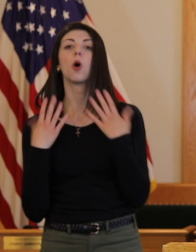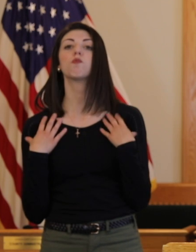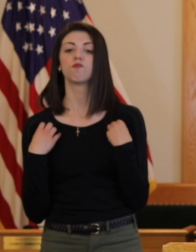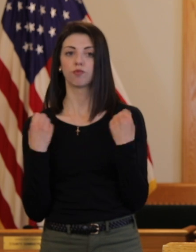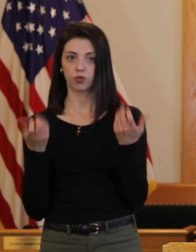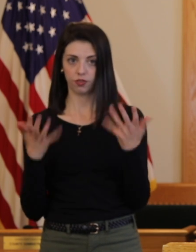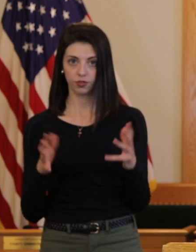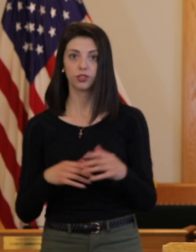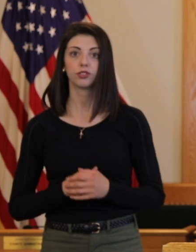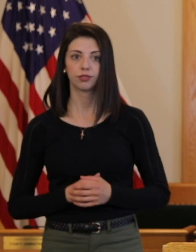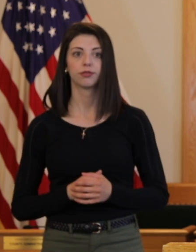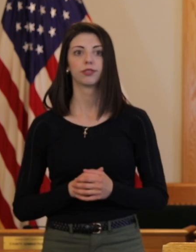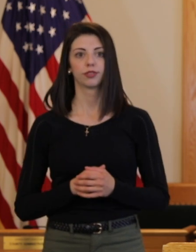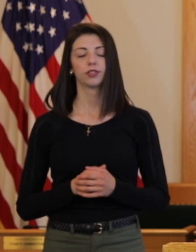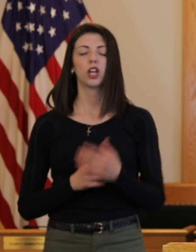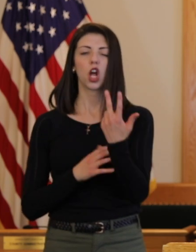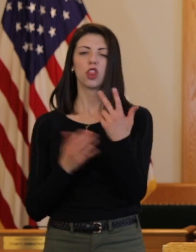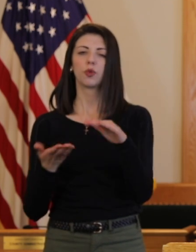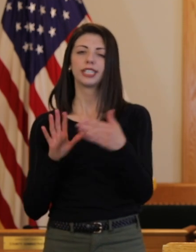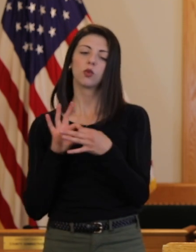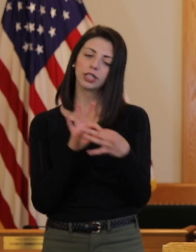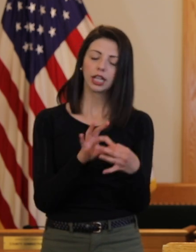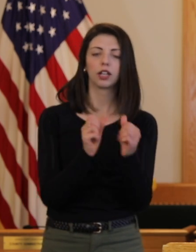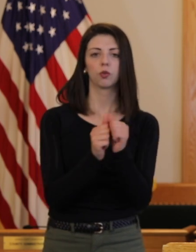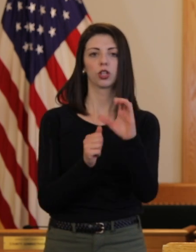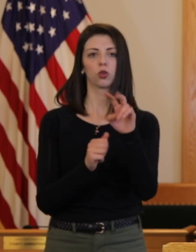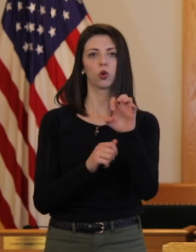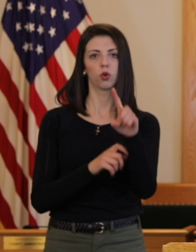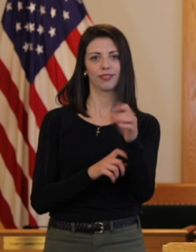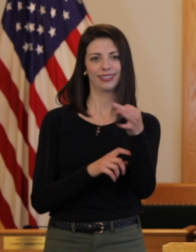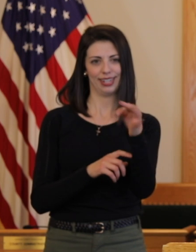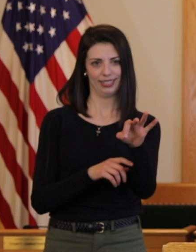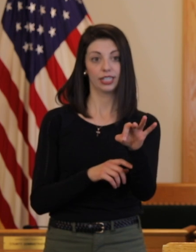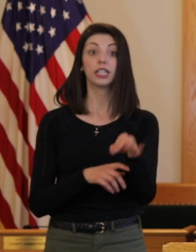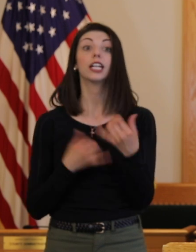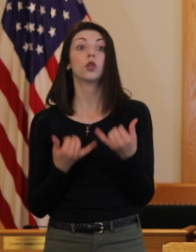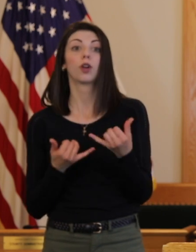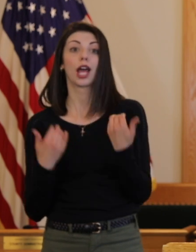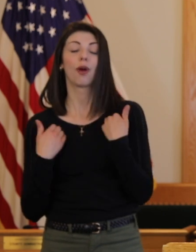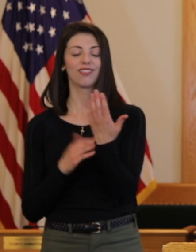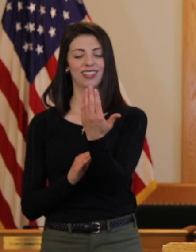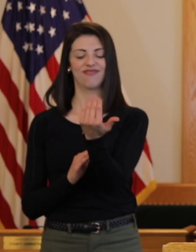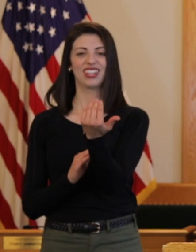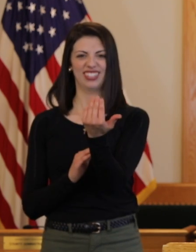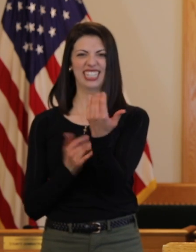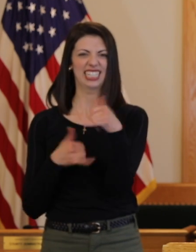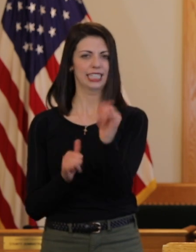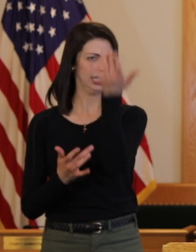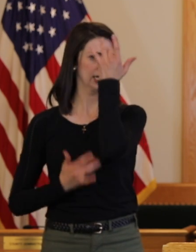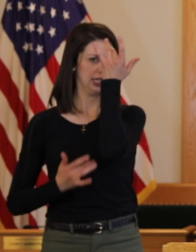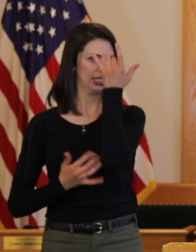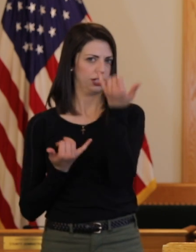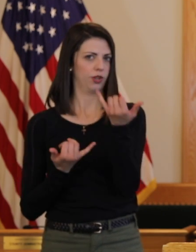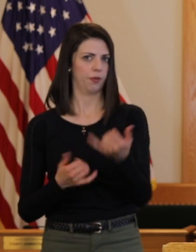recovering. We've had 3 deaths in the county related to COVID-19, and we currently have 15 active